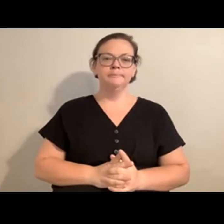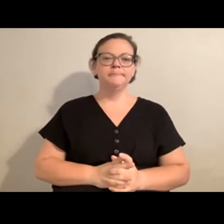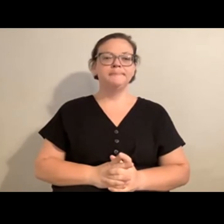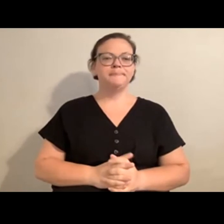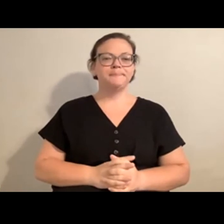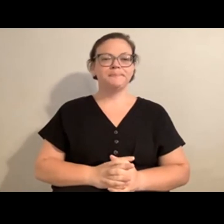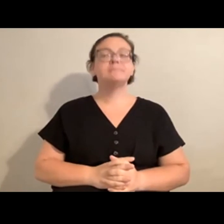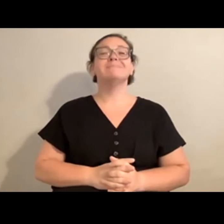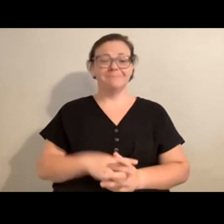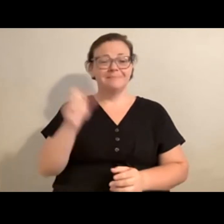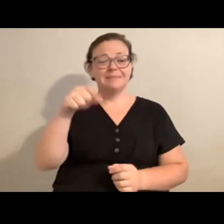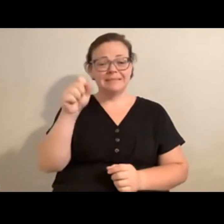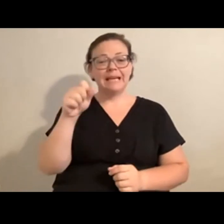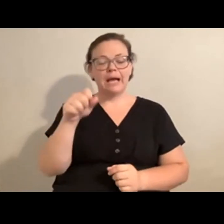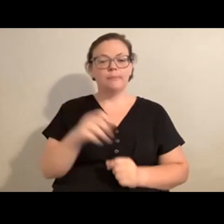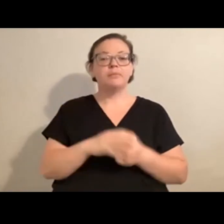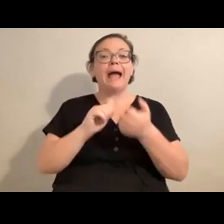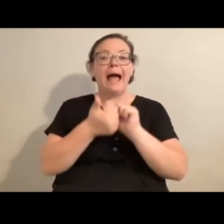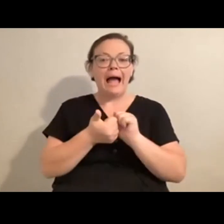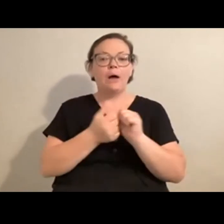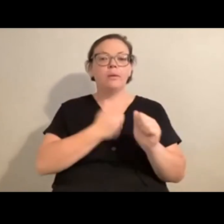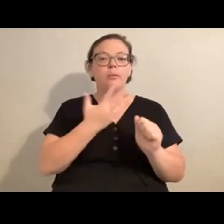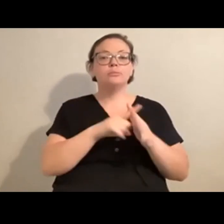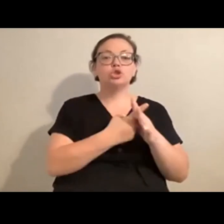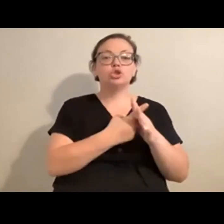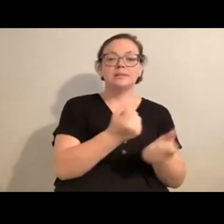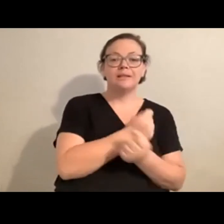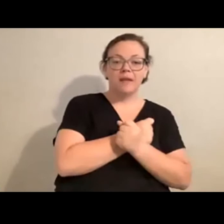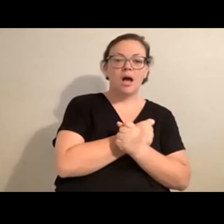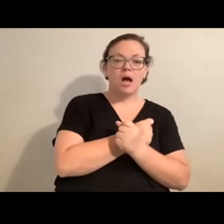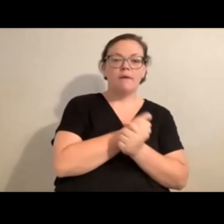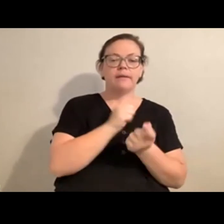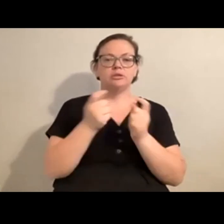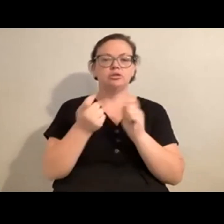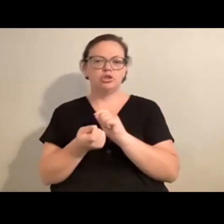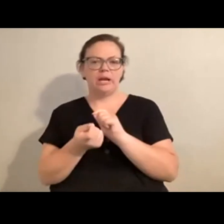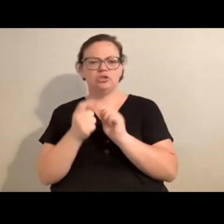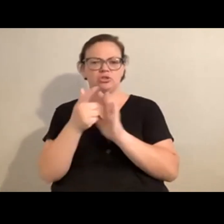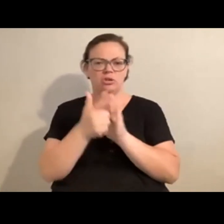Yeah, dynamic. The way the poem started with love and subtly shifted to laws, government. Yeah.